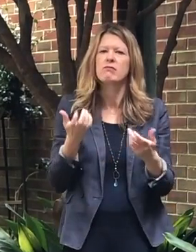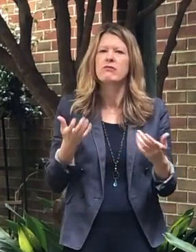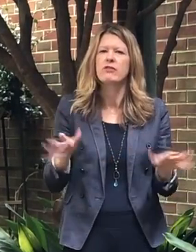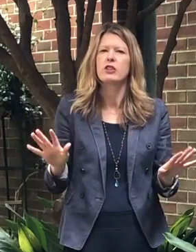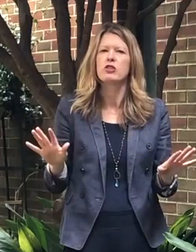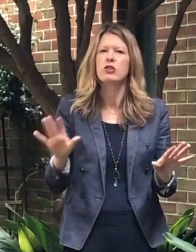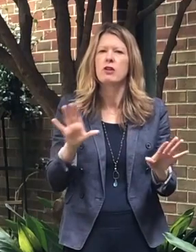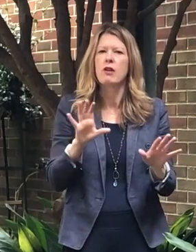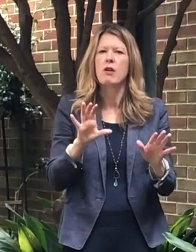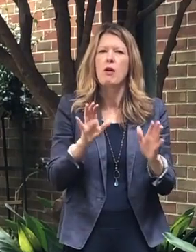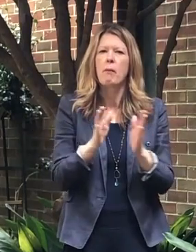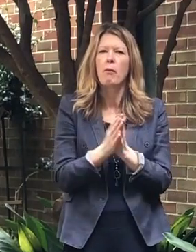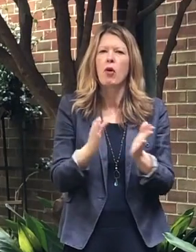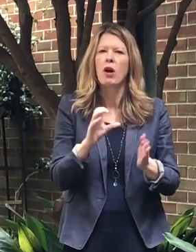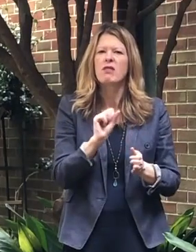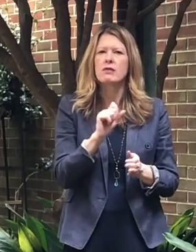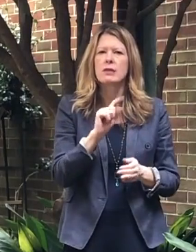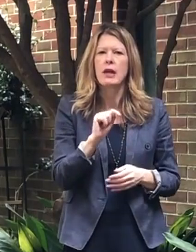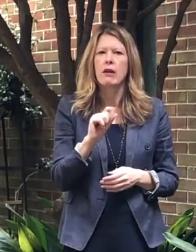book.